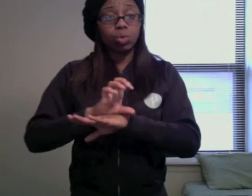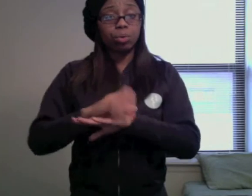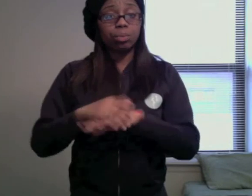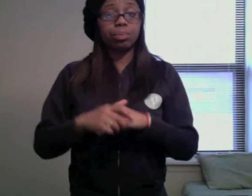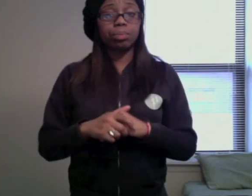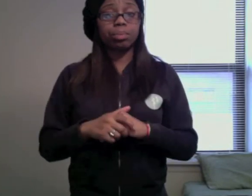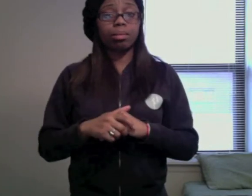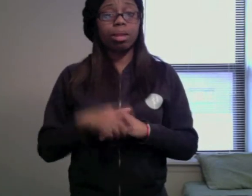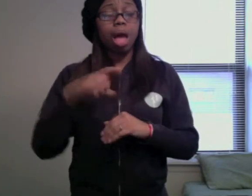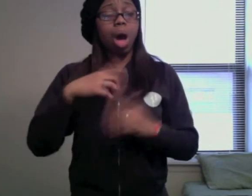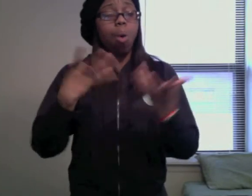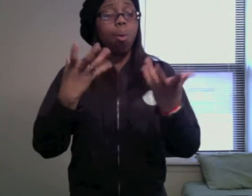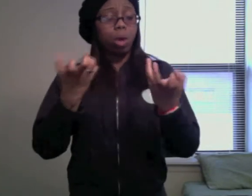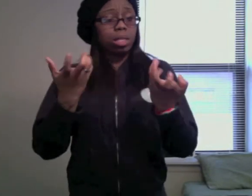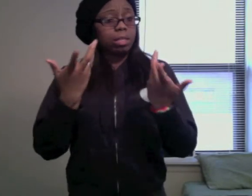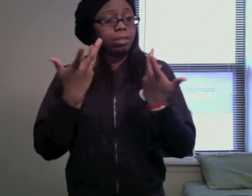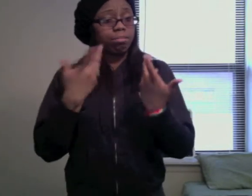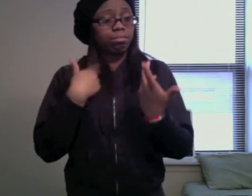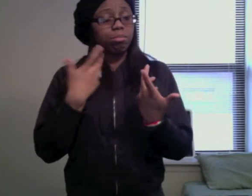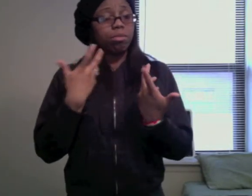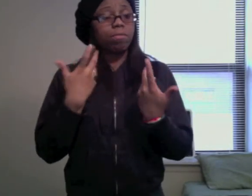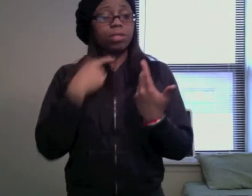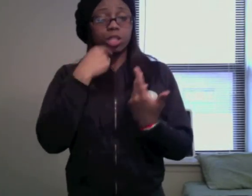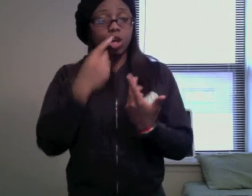I'd like to leave you with a poem that says,